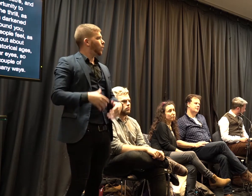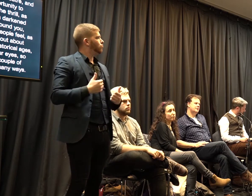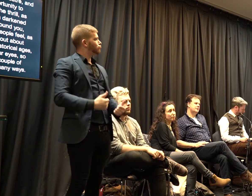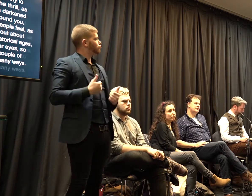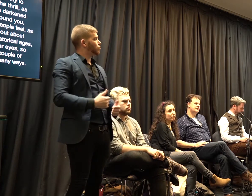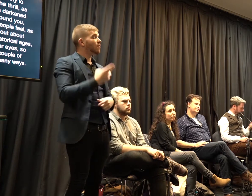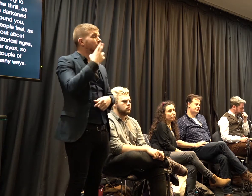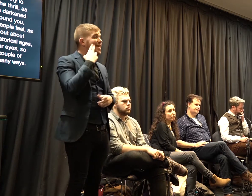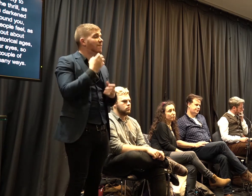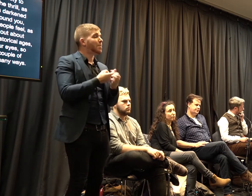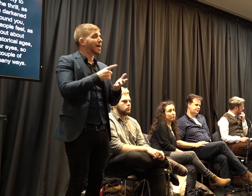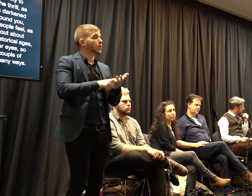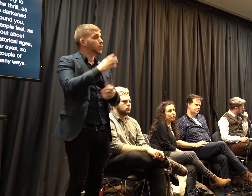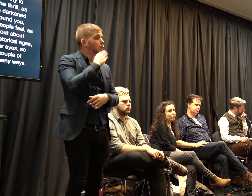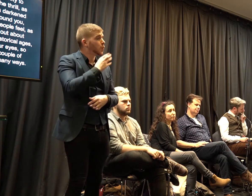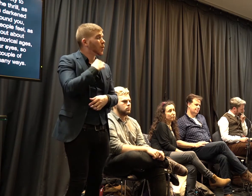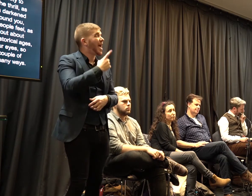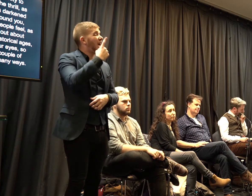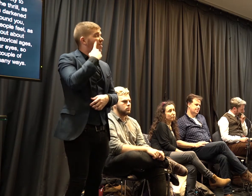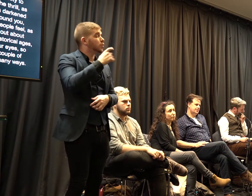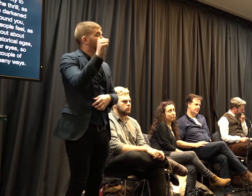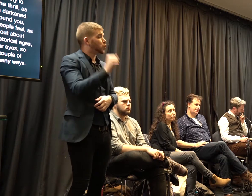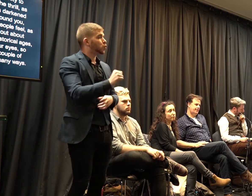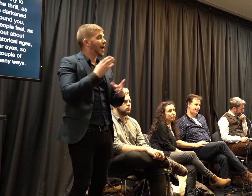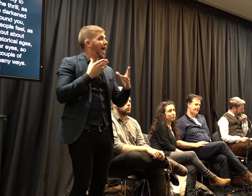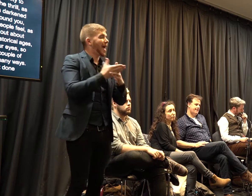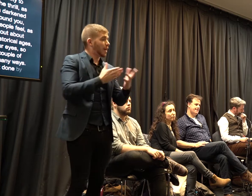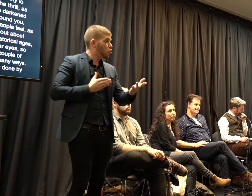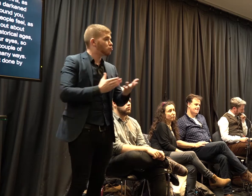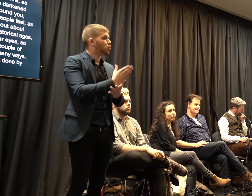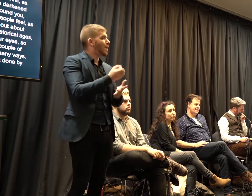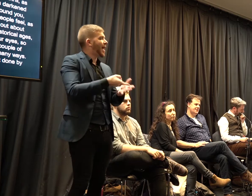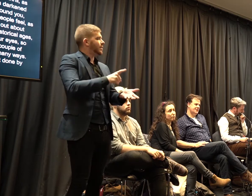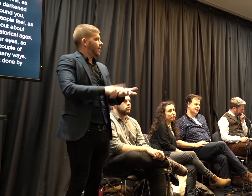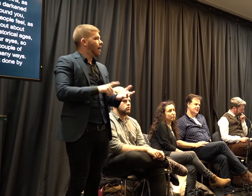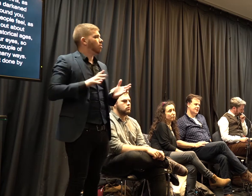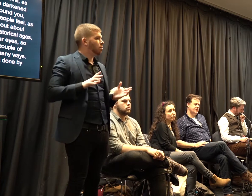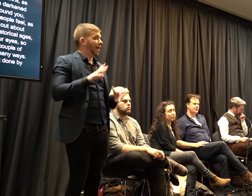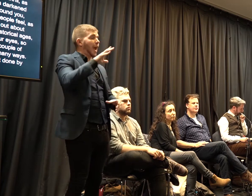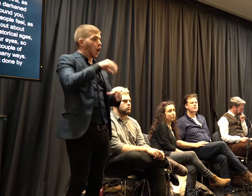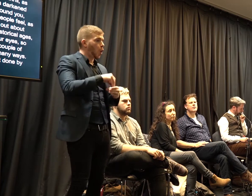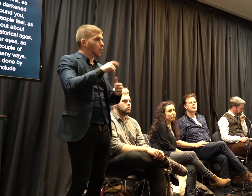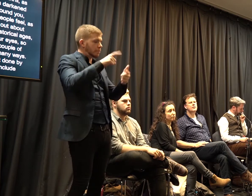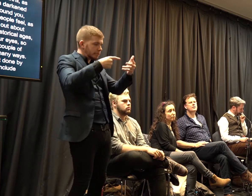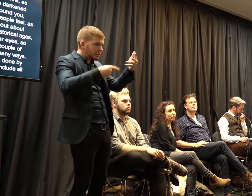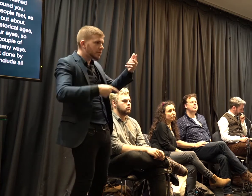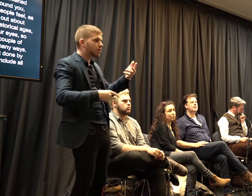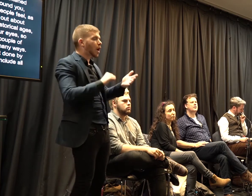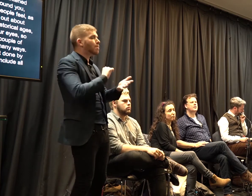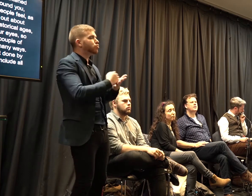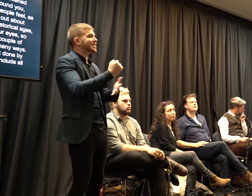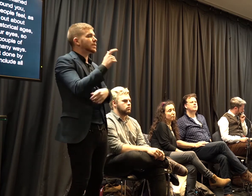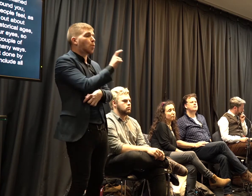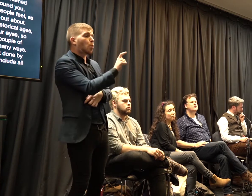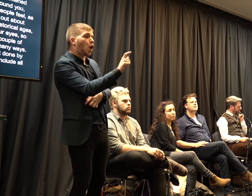user, I feel this is best done by giving them access through BSL. That can include all those features the printed word cannot.